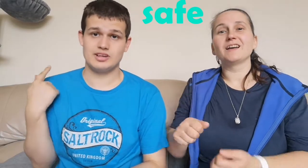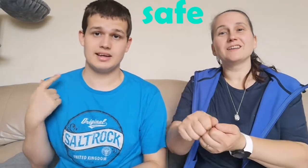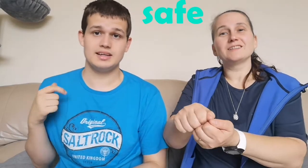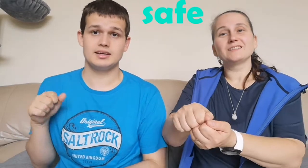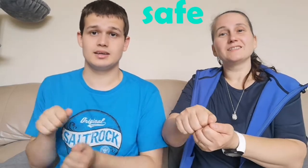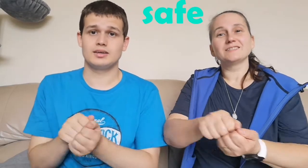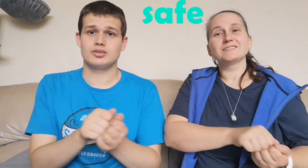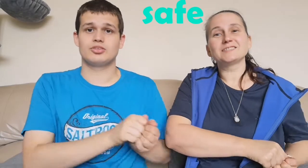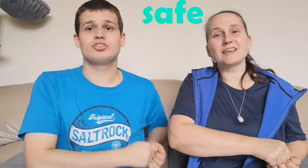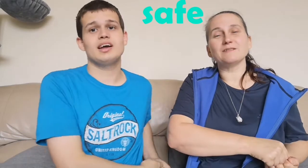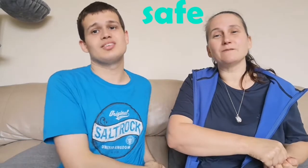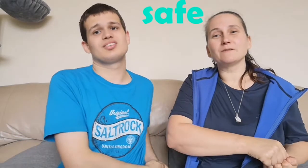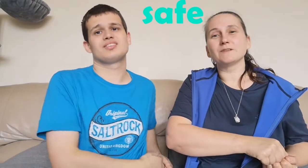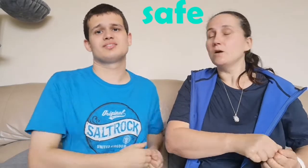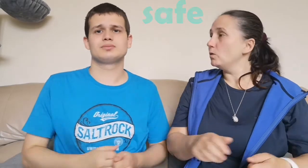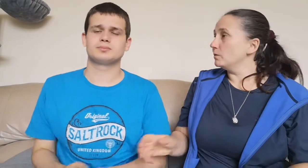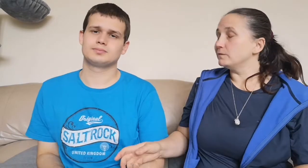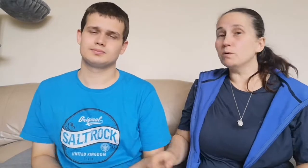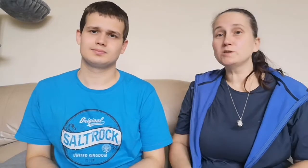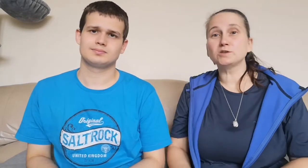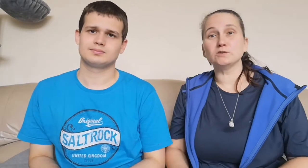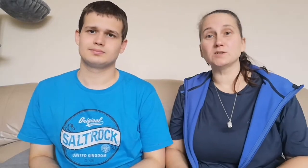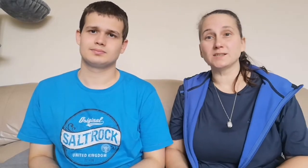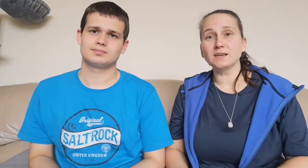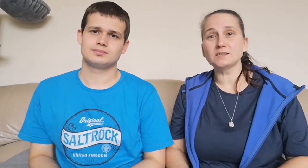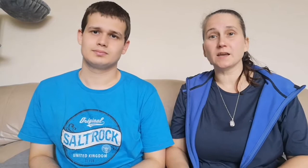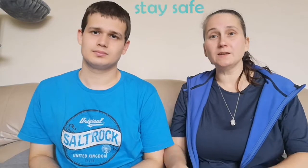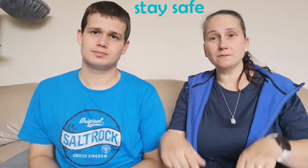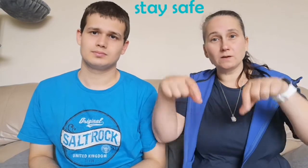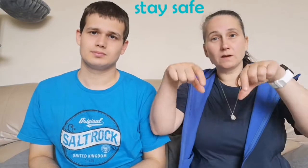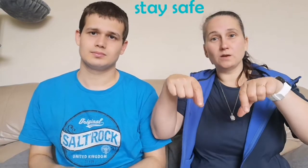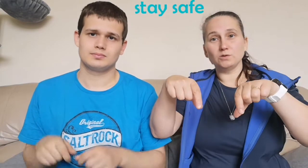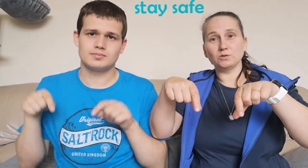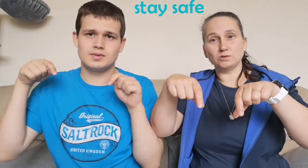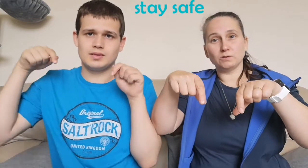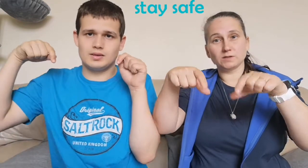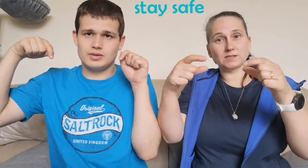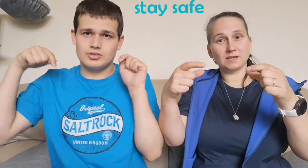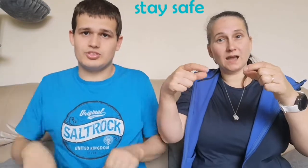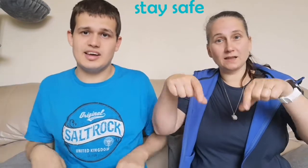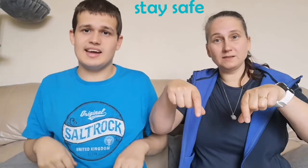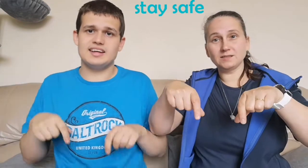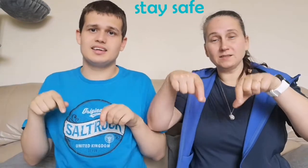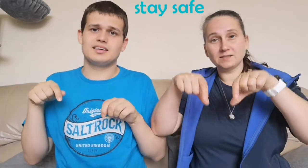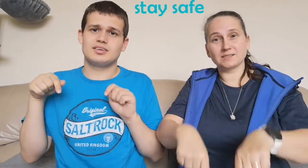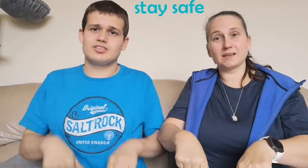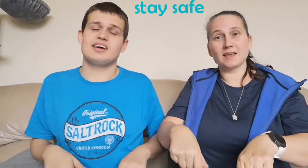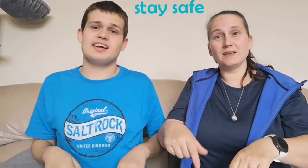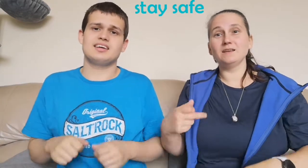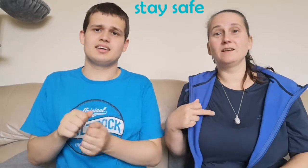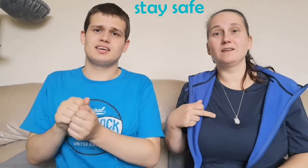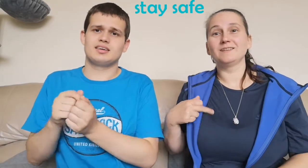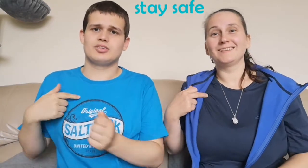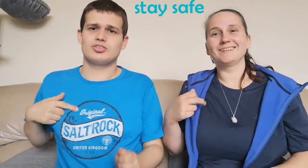Stay safe. Oh, if you wanted to do stay safe, you could do our C hands. Stay